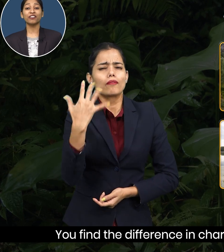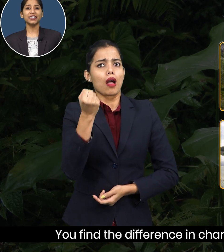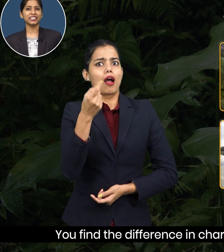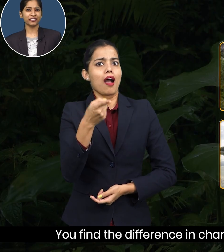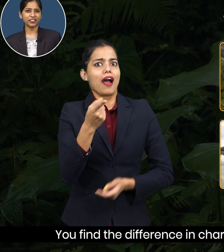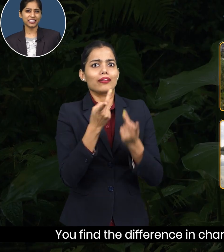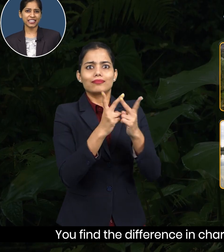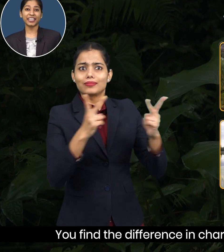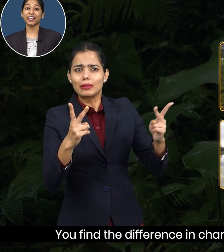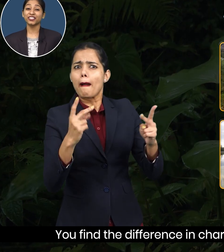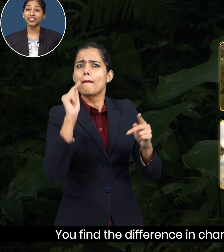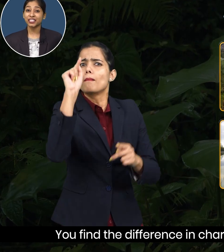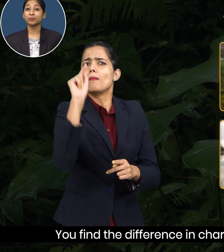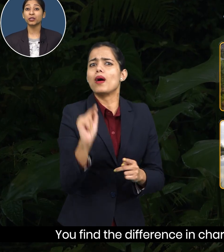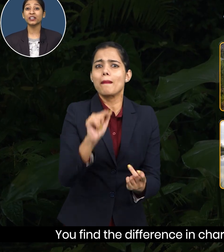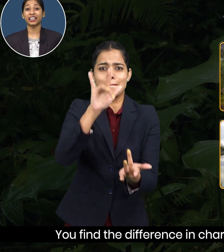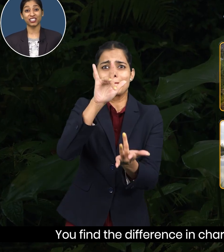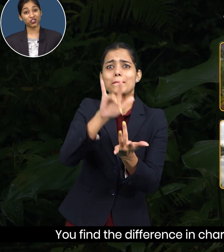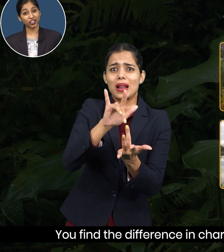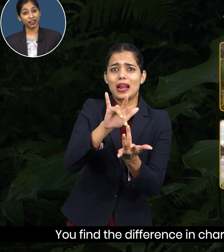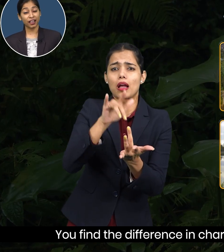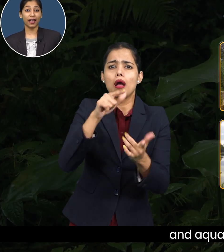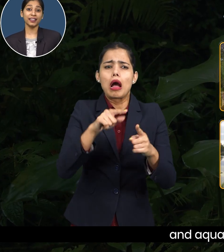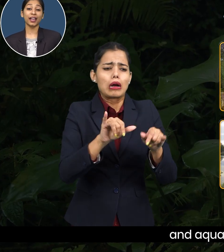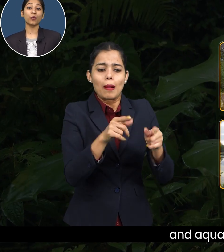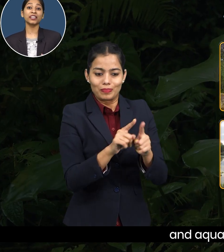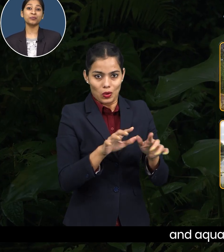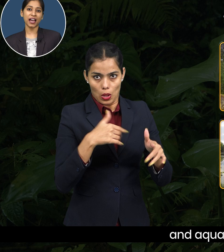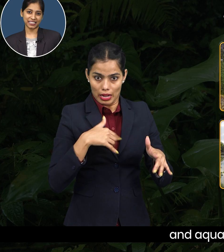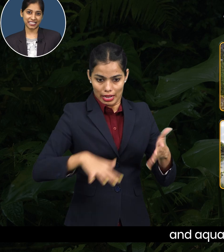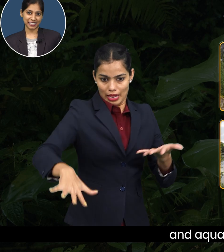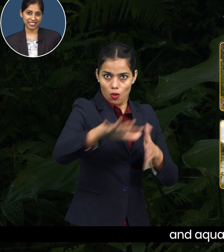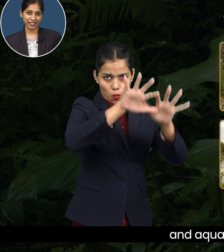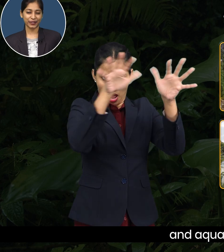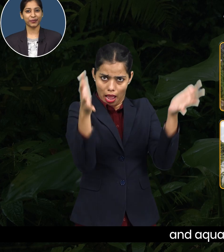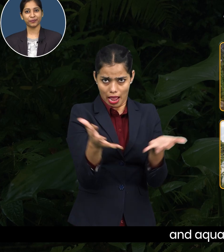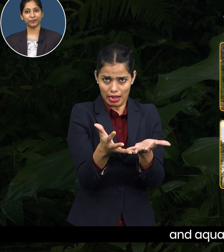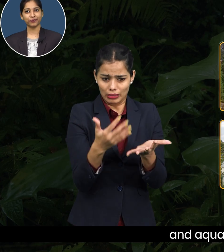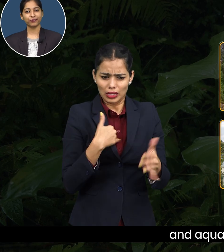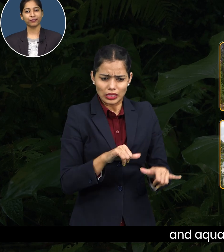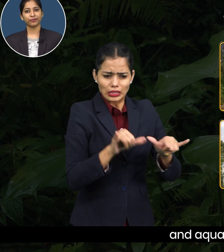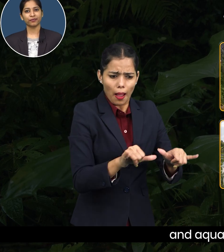You find the difference in characteristics between terrestrial and aquatic plants.